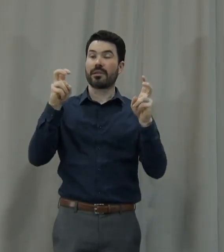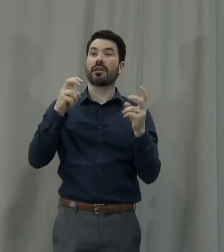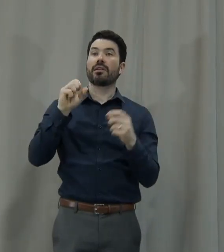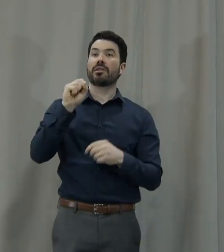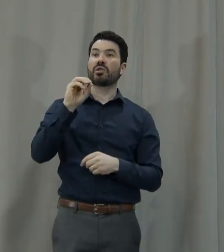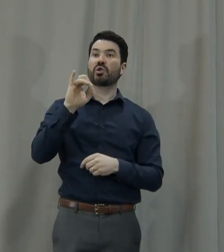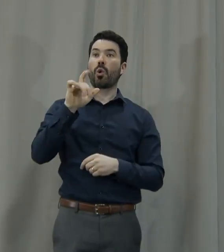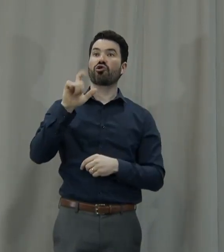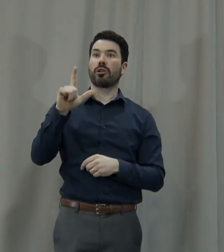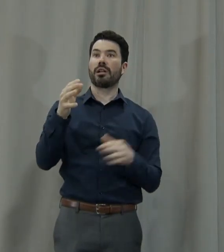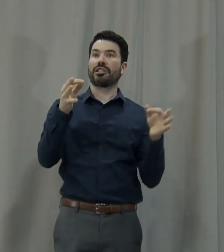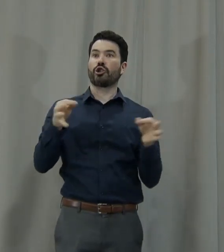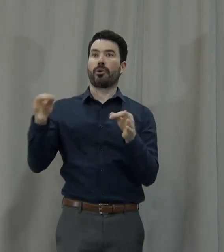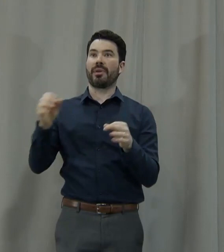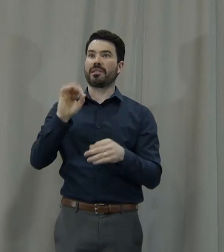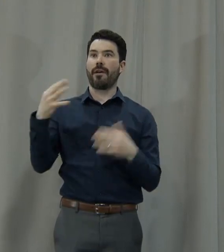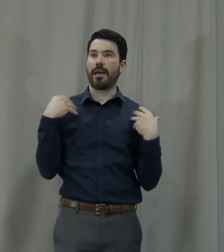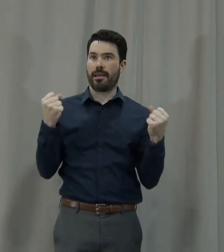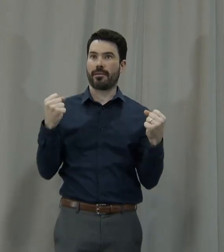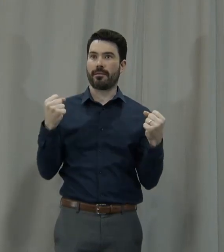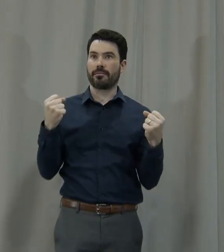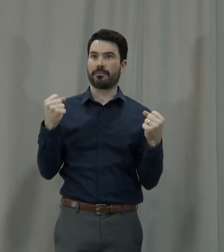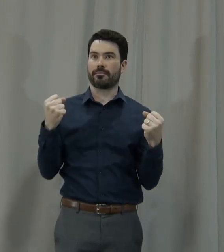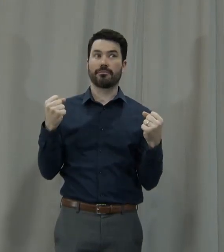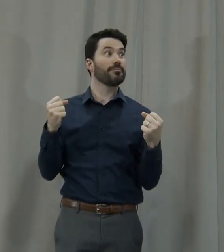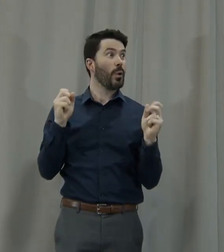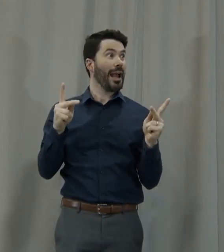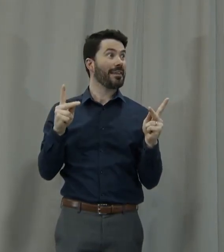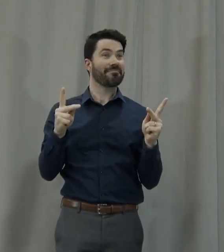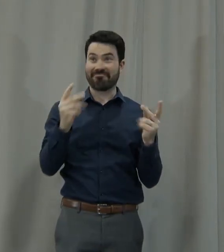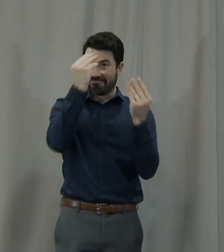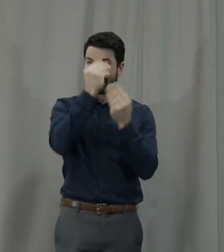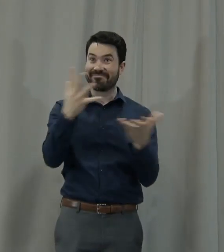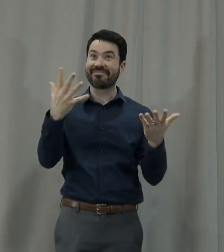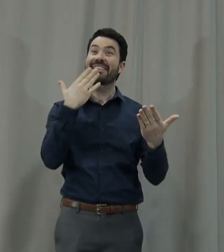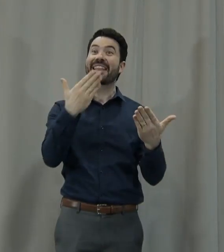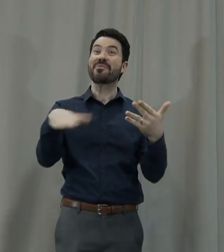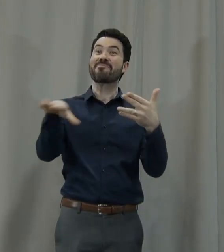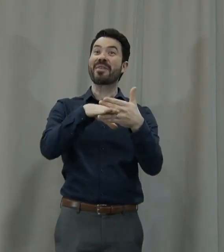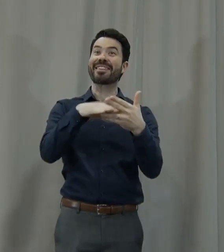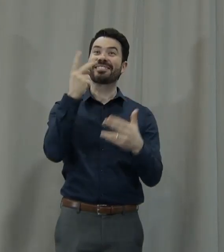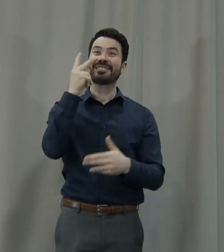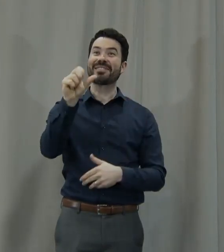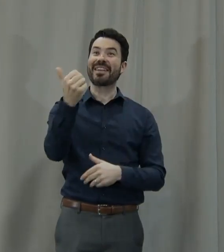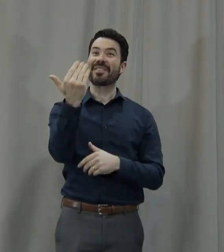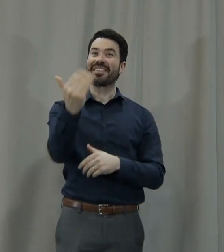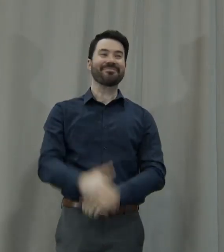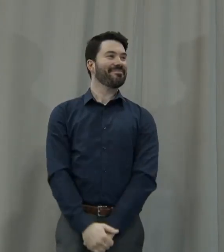health. Thank you so much again, everyone, and you may now take your break, and we'll see you at 10:15.